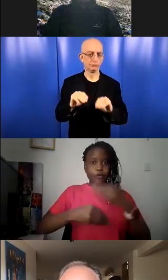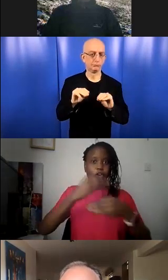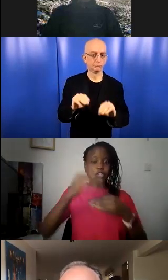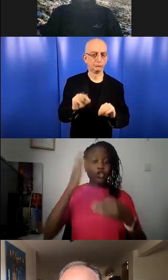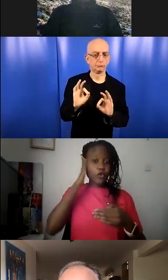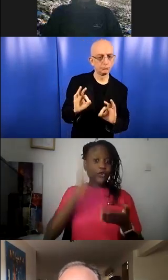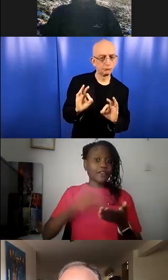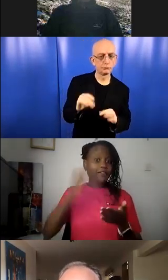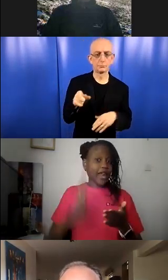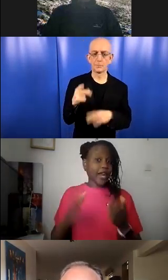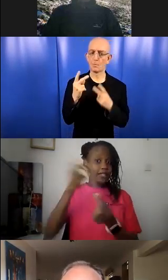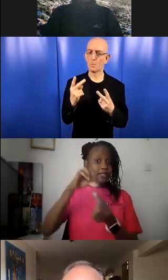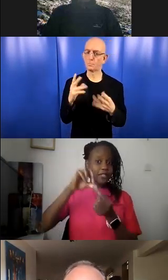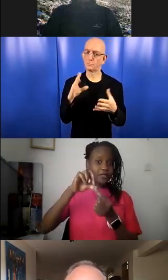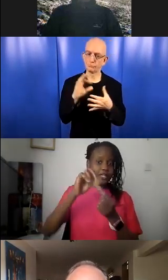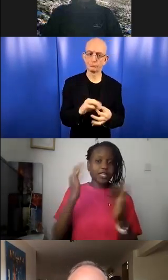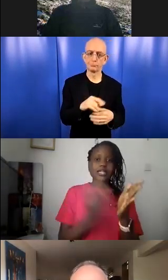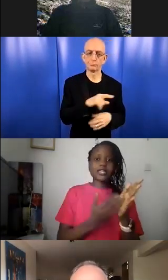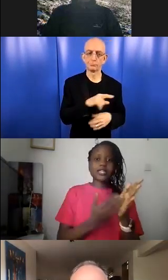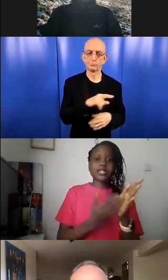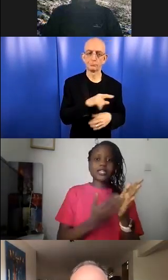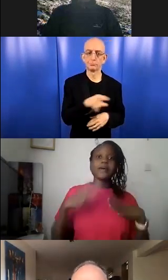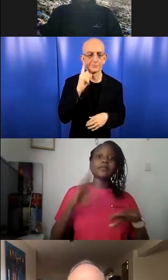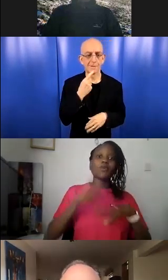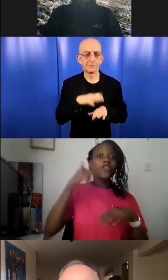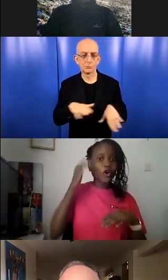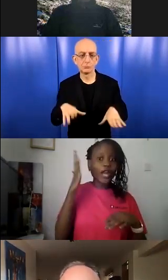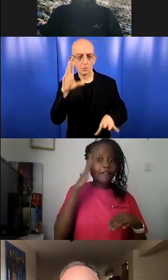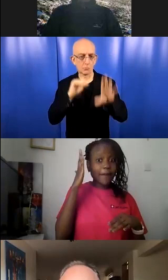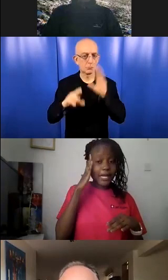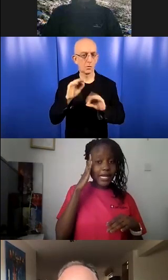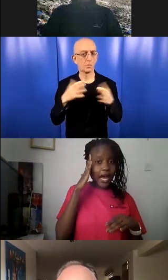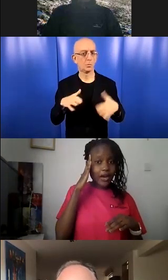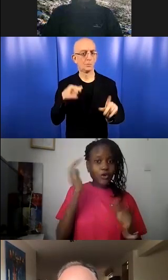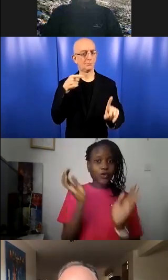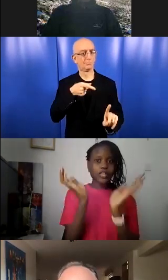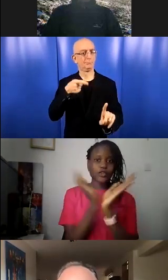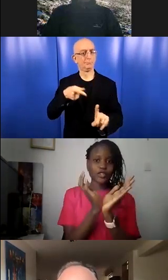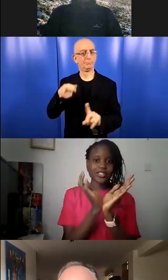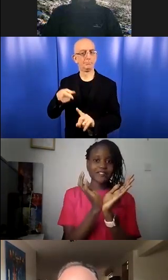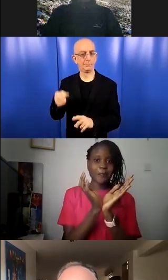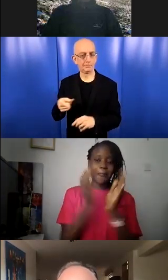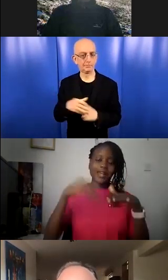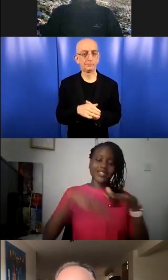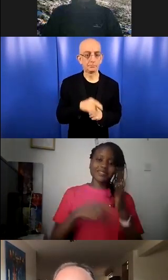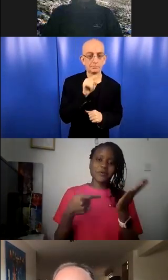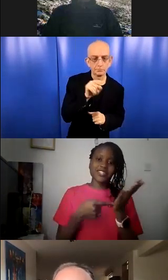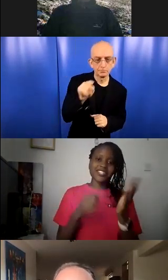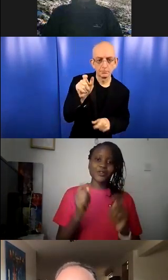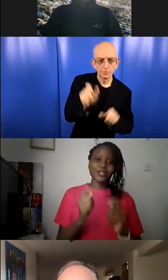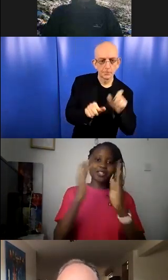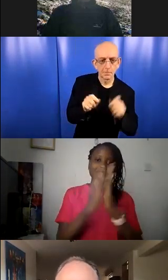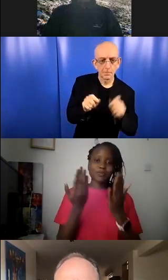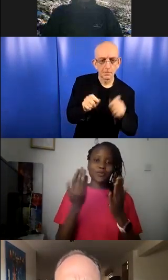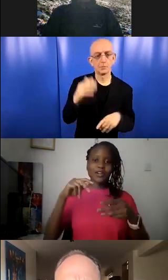specifically. Some people on this call are also familiar with the UNICEF Accessible Digital Textbook Project that we've been